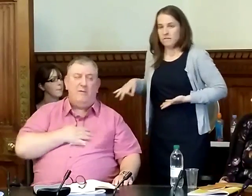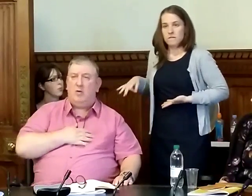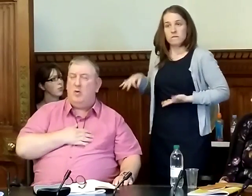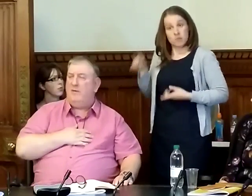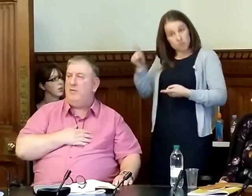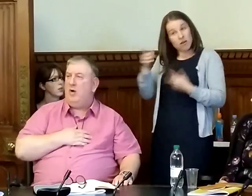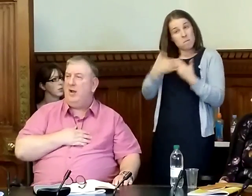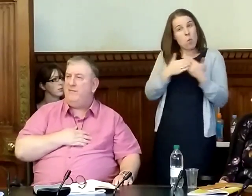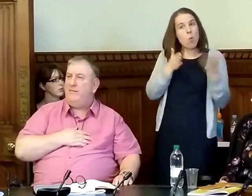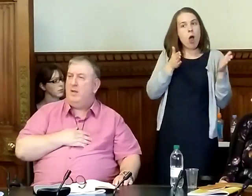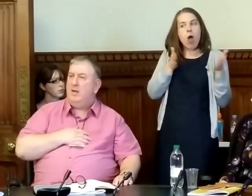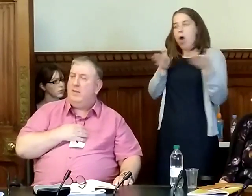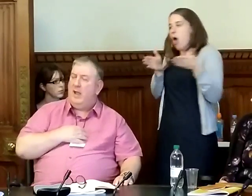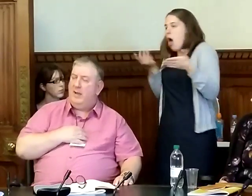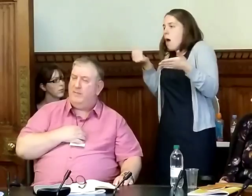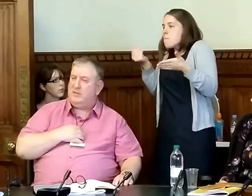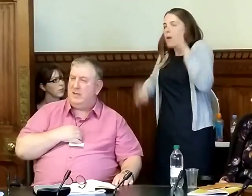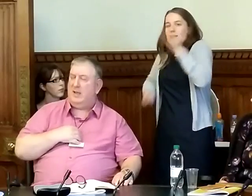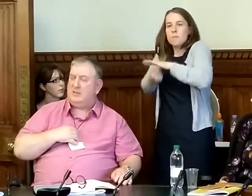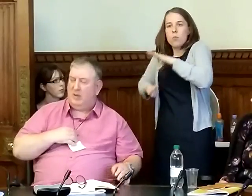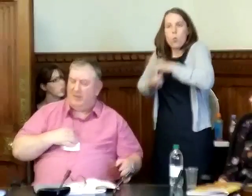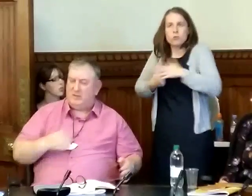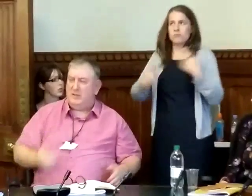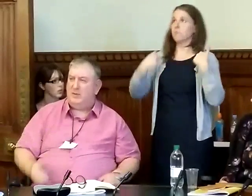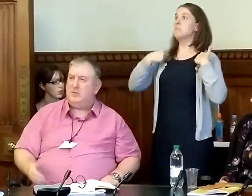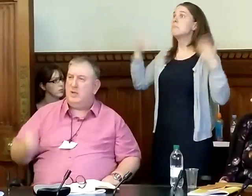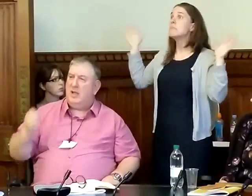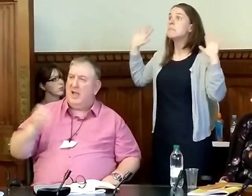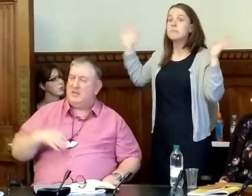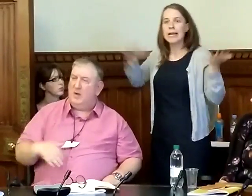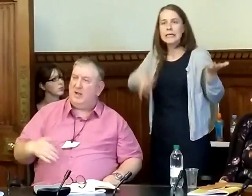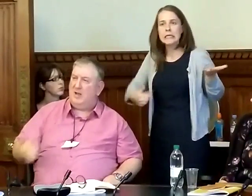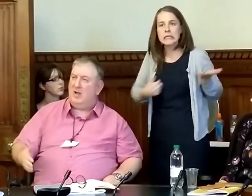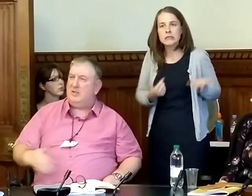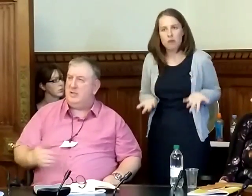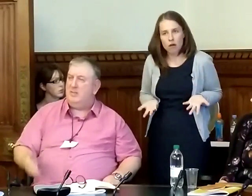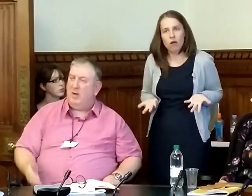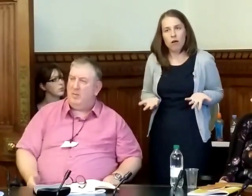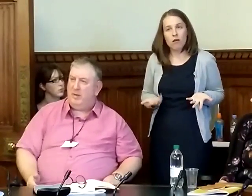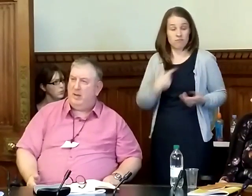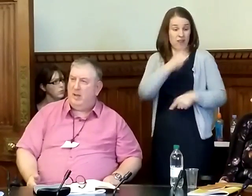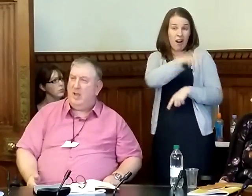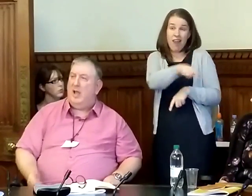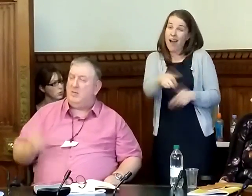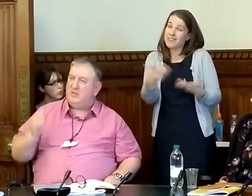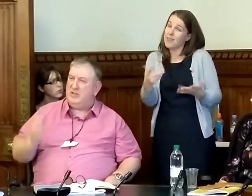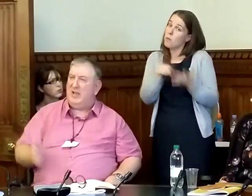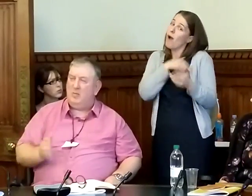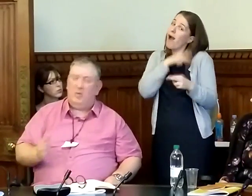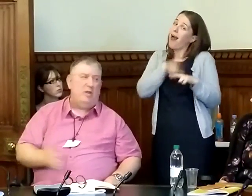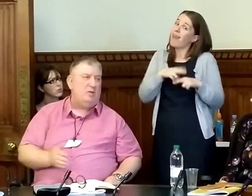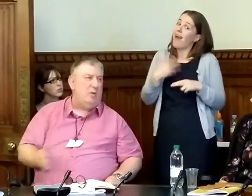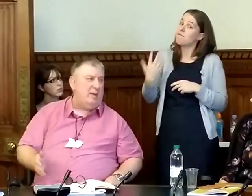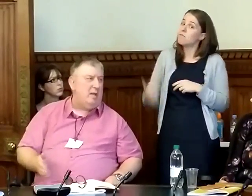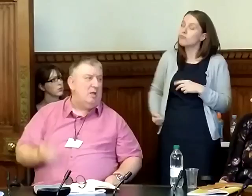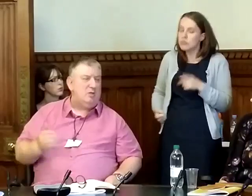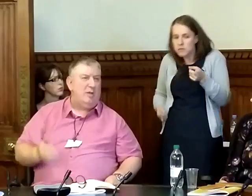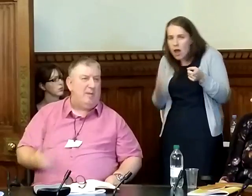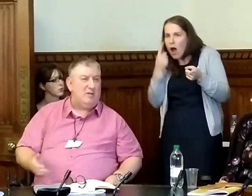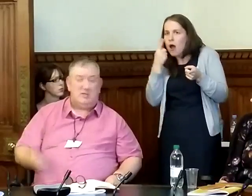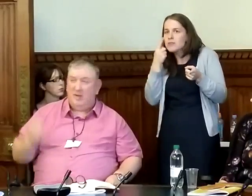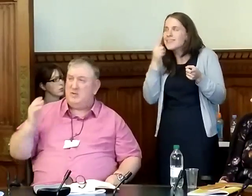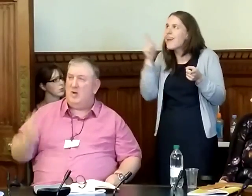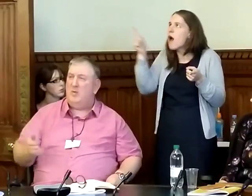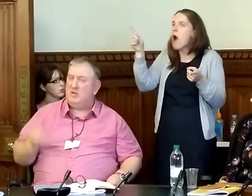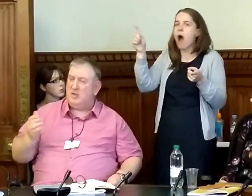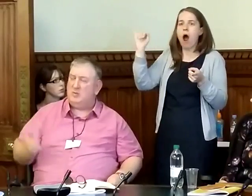doing. I've got quite a few ex-ILF recipients as my clients at the moment, and I'm seeing what they're doing